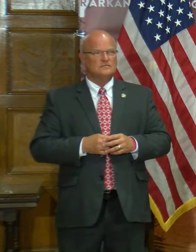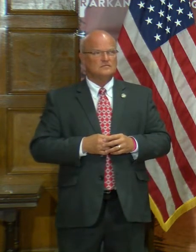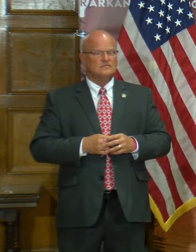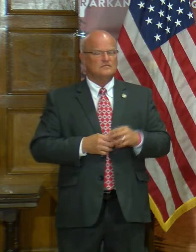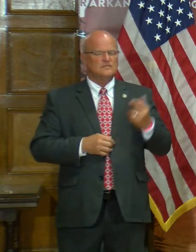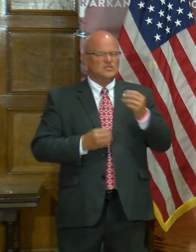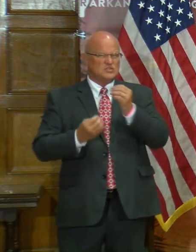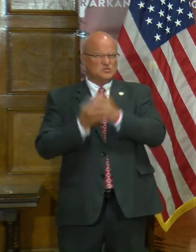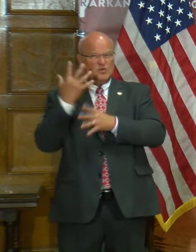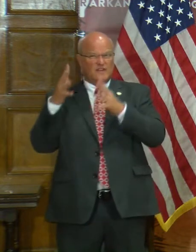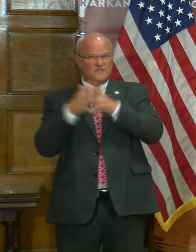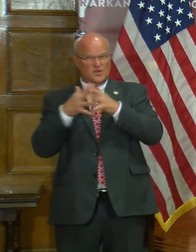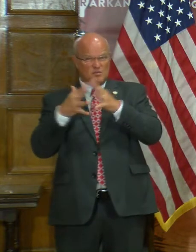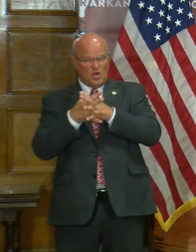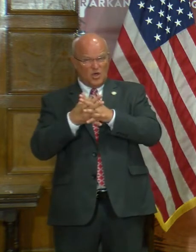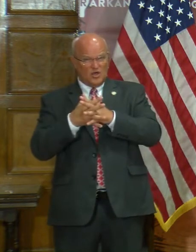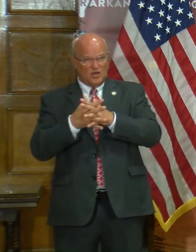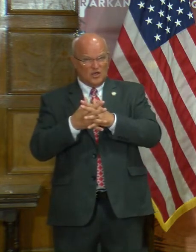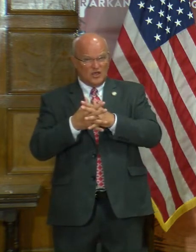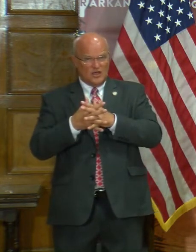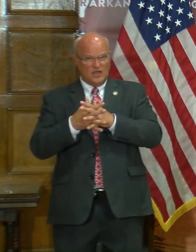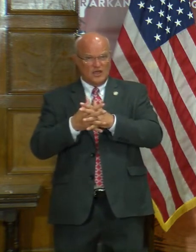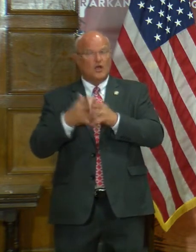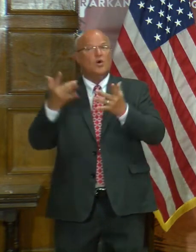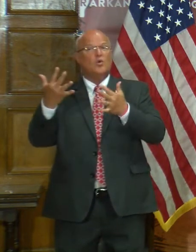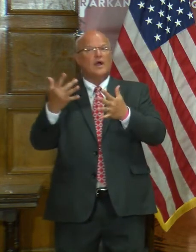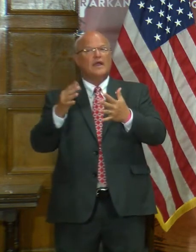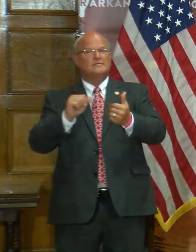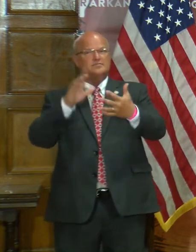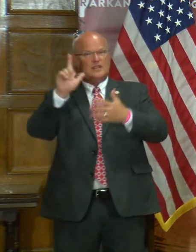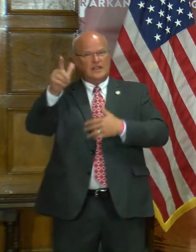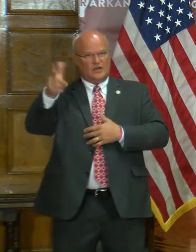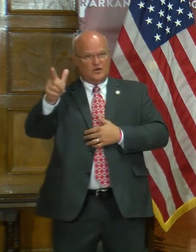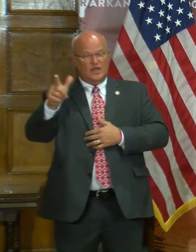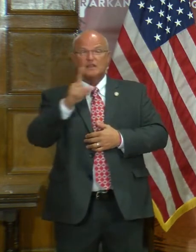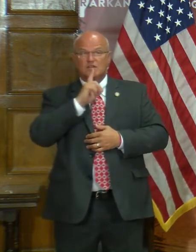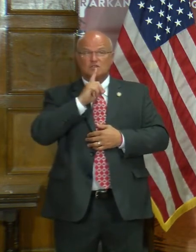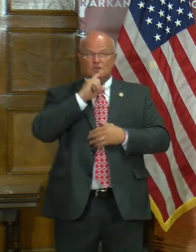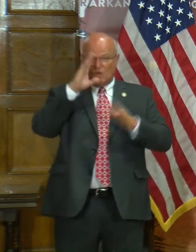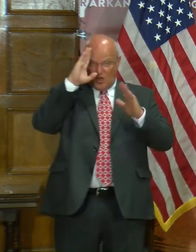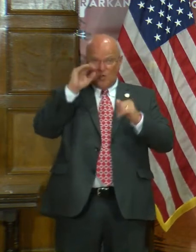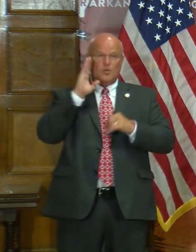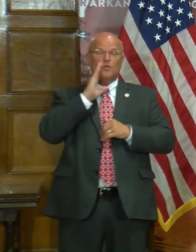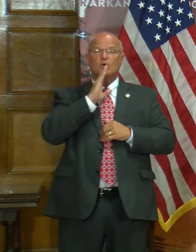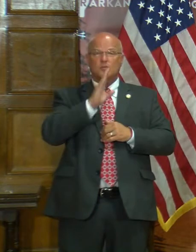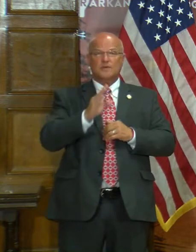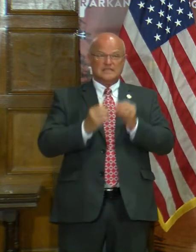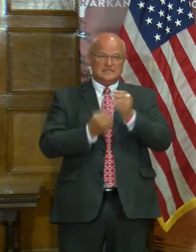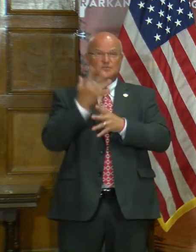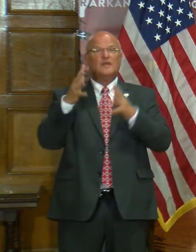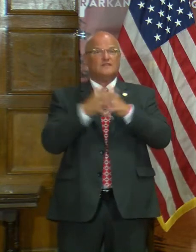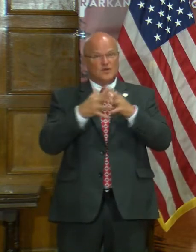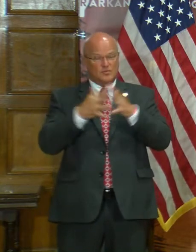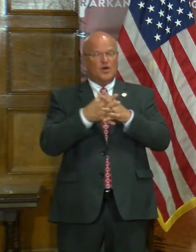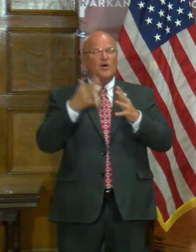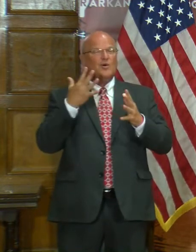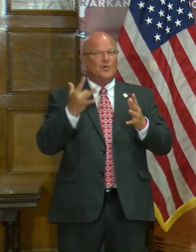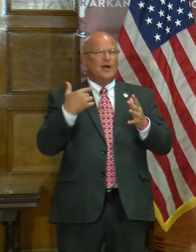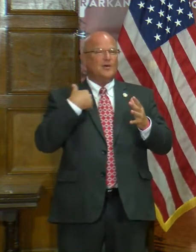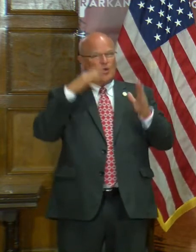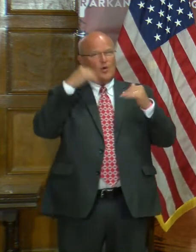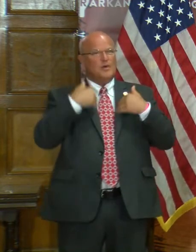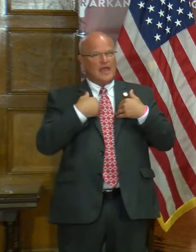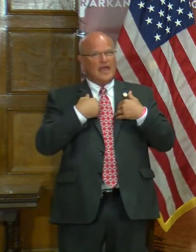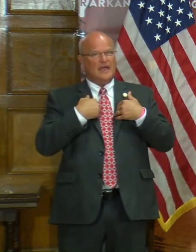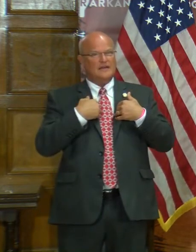You said spring football. We'll wait and address that down the road. Certainly hope there will be spring football because we hope we